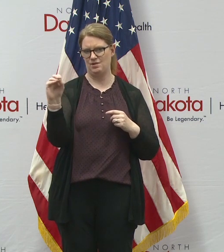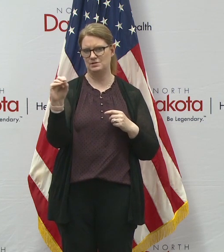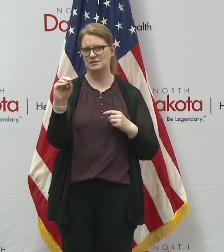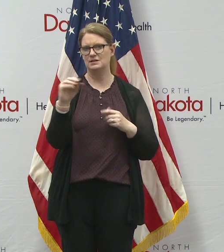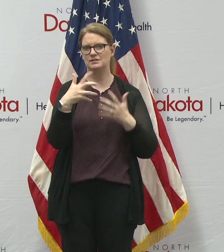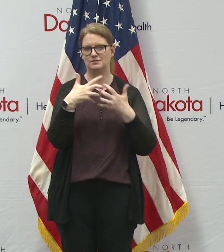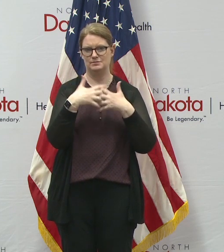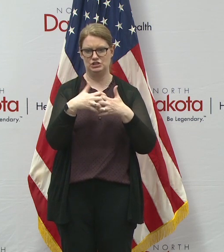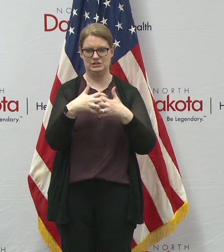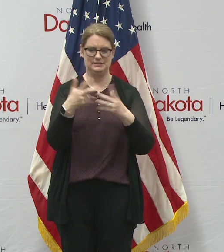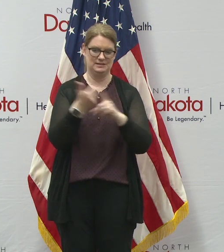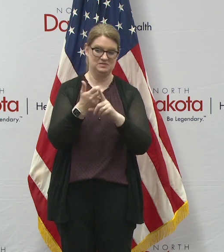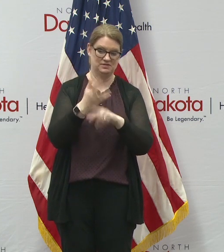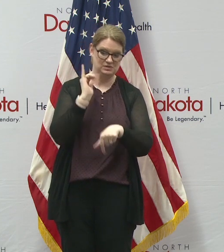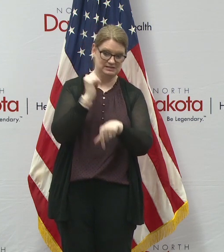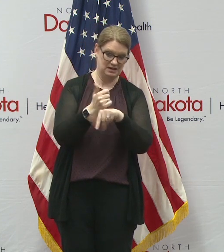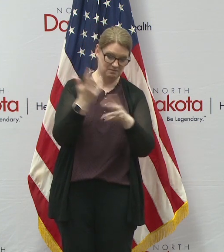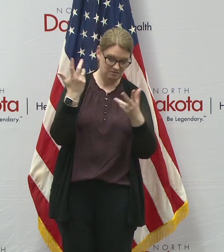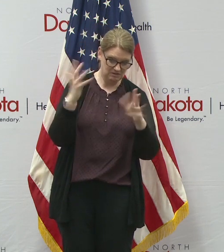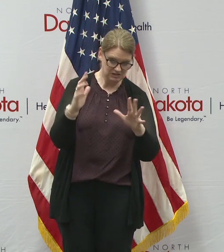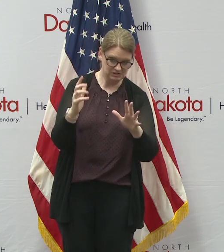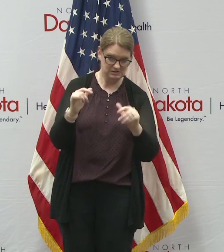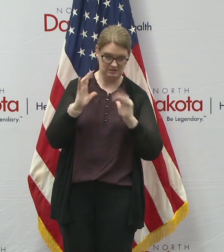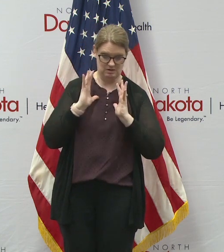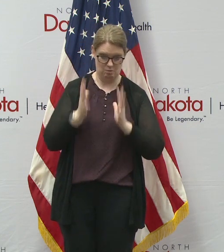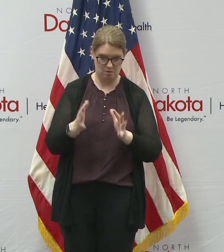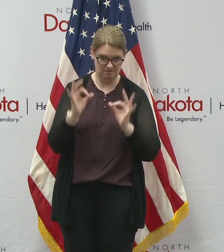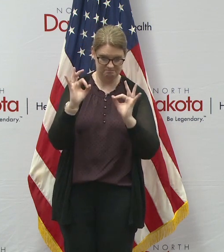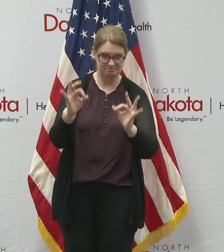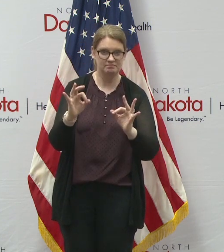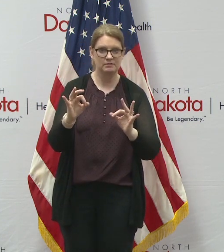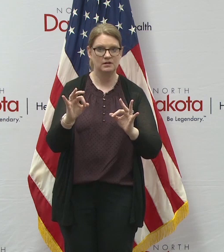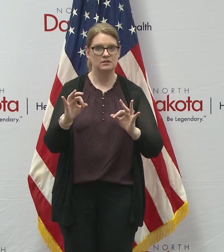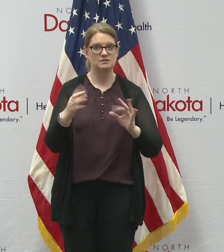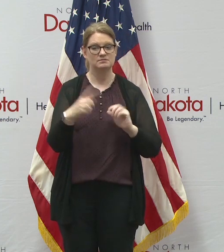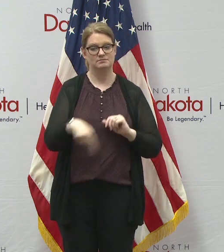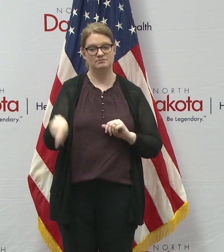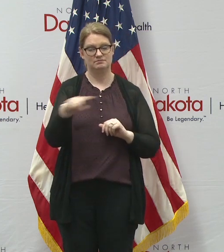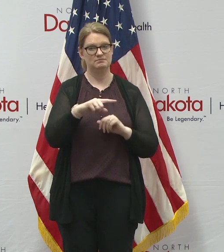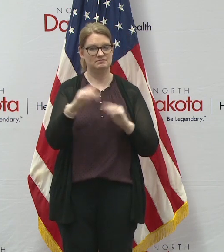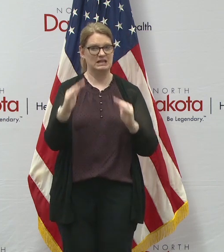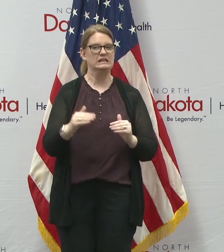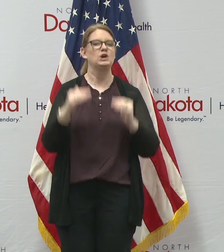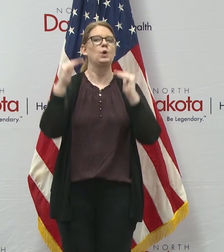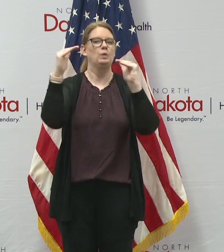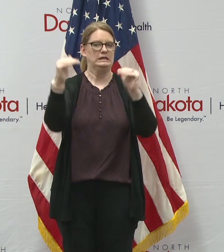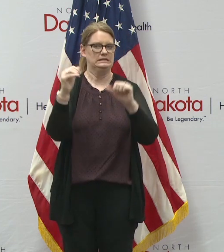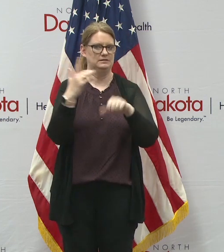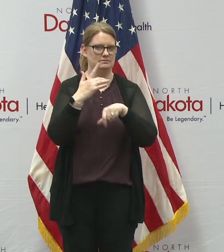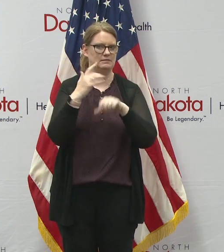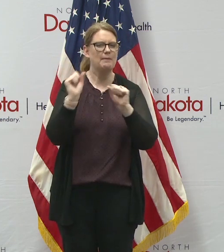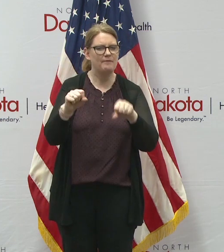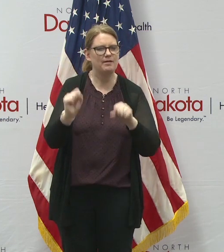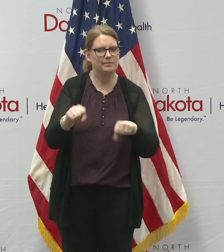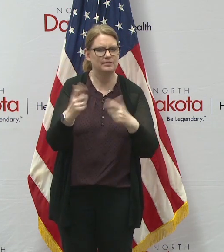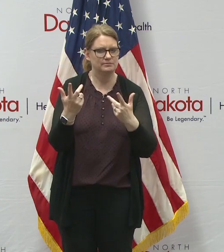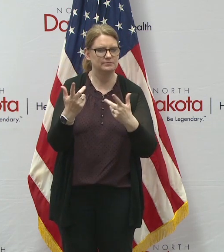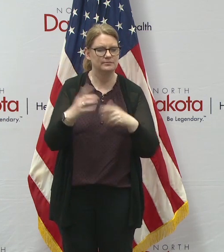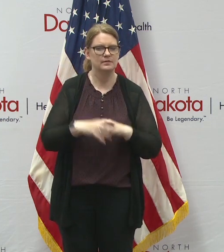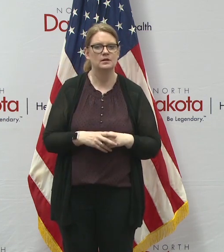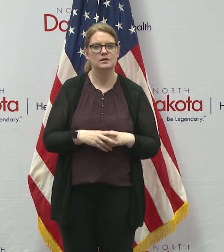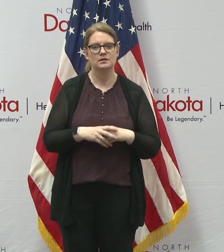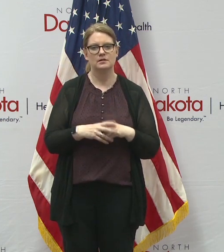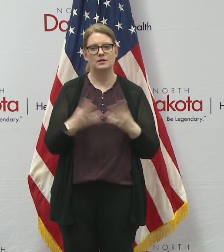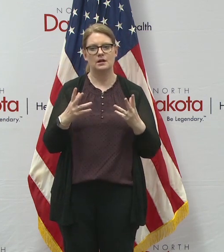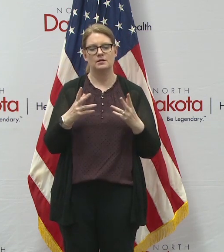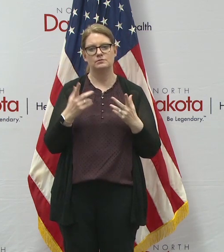up and verified over the weekend, should give us the capacity. We're also have gone from to more shifts a day.